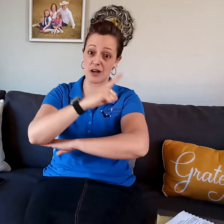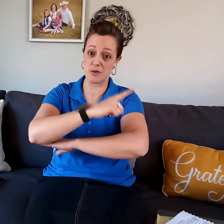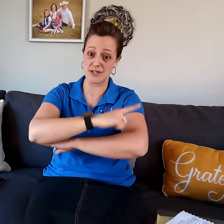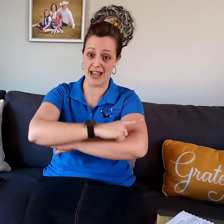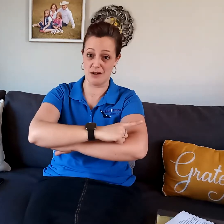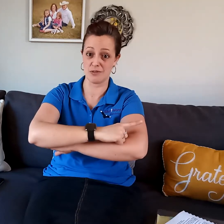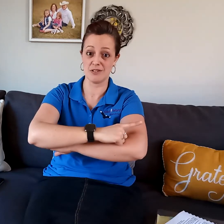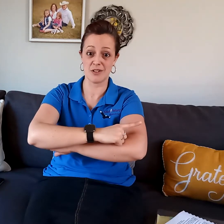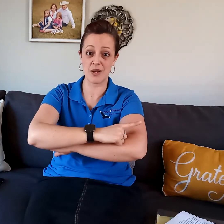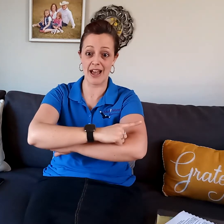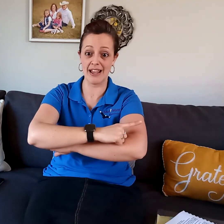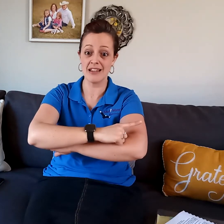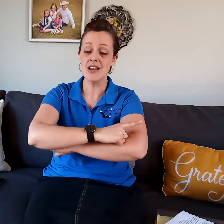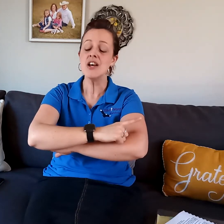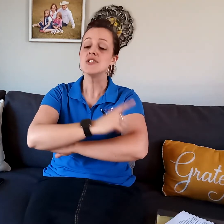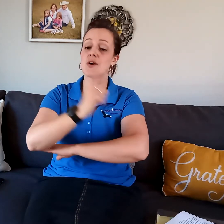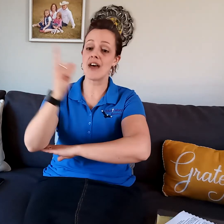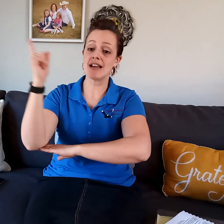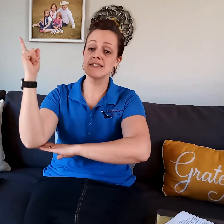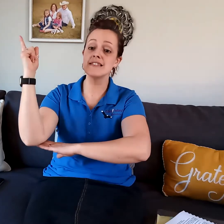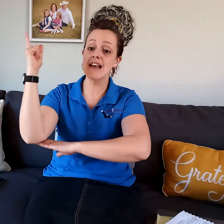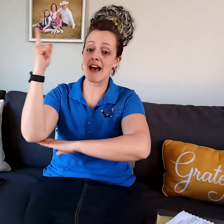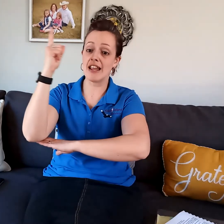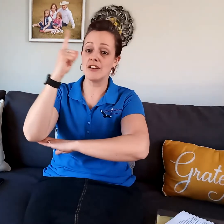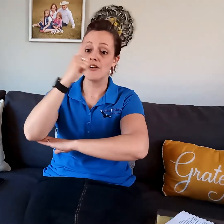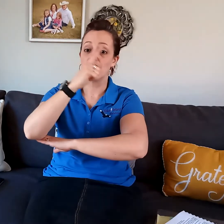goes down, okay? So that's the sign